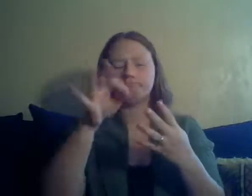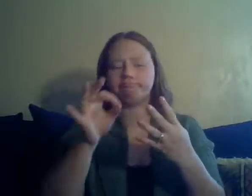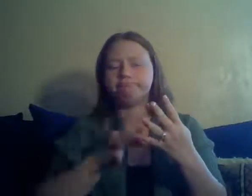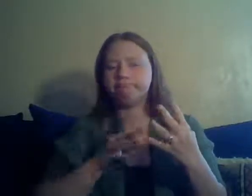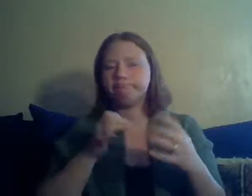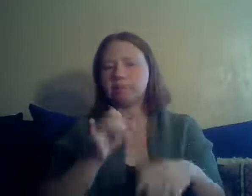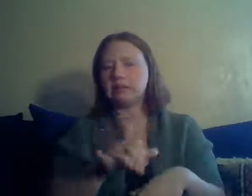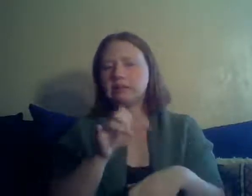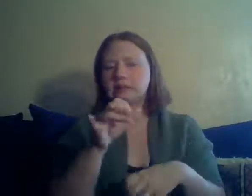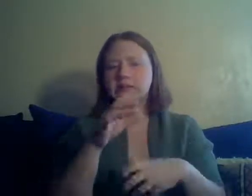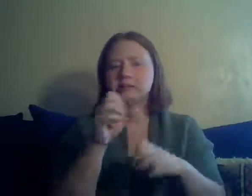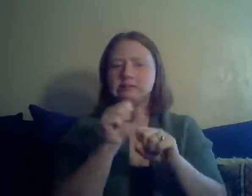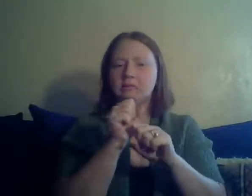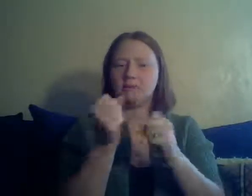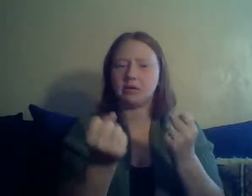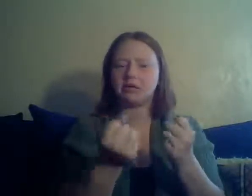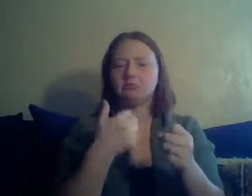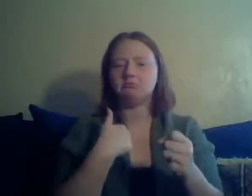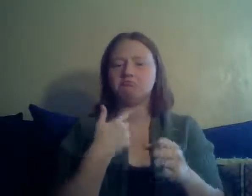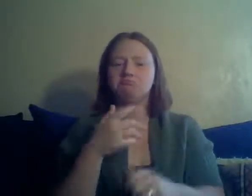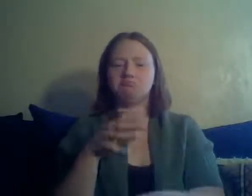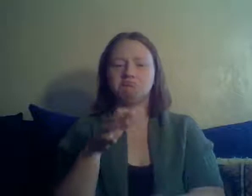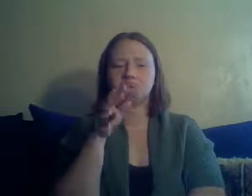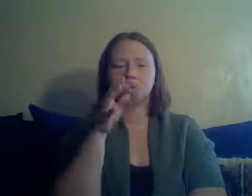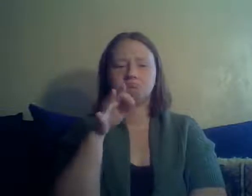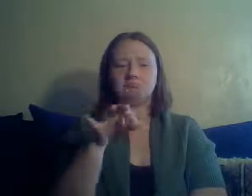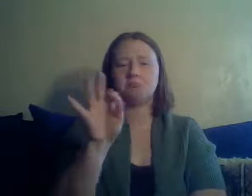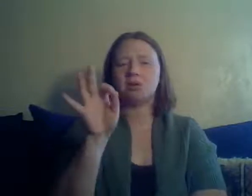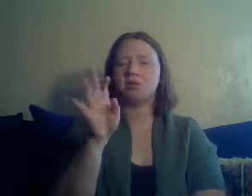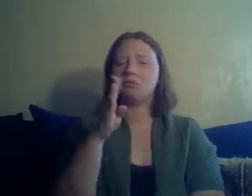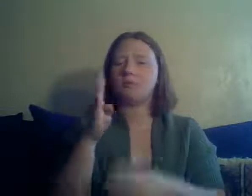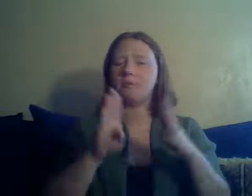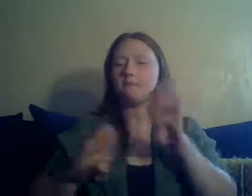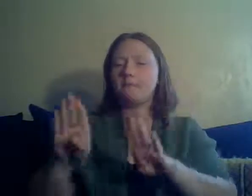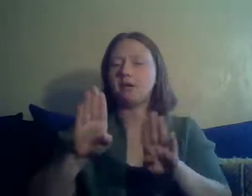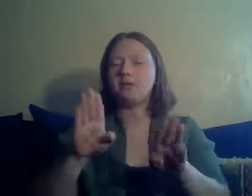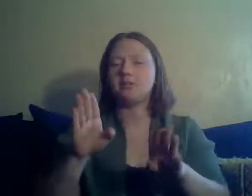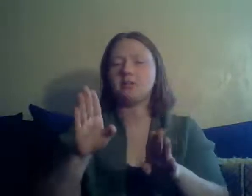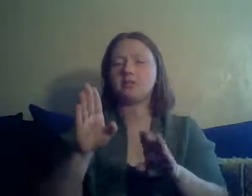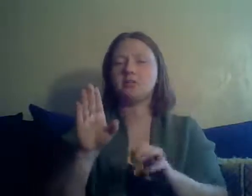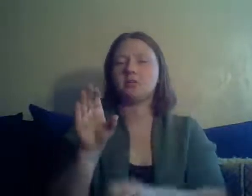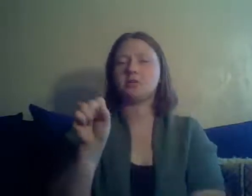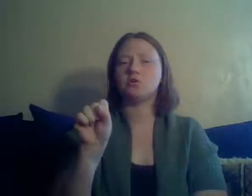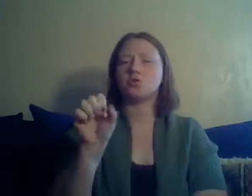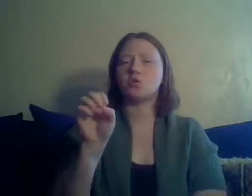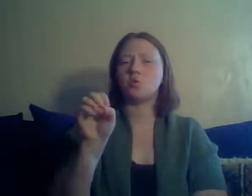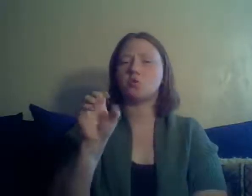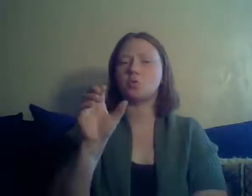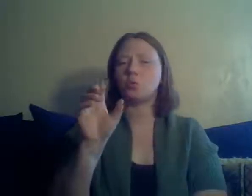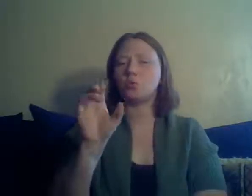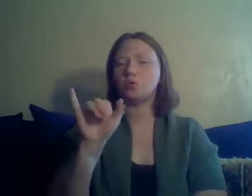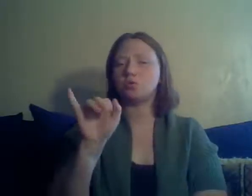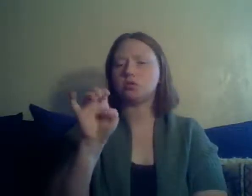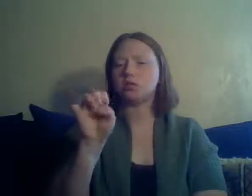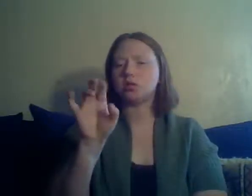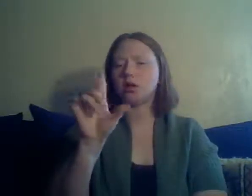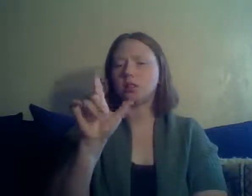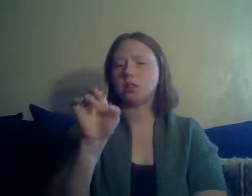done biology, sociology, psychology, literature, history, and I arranged my